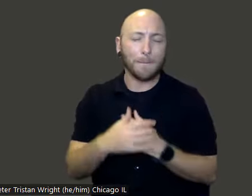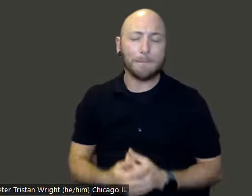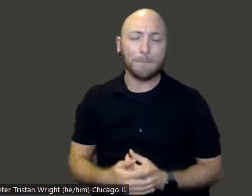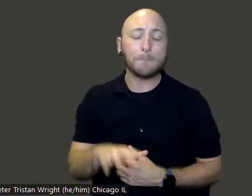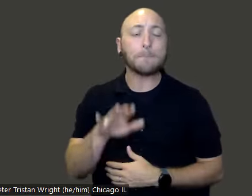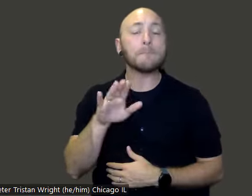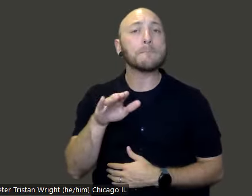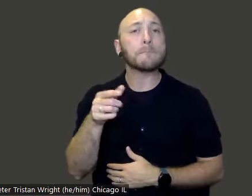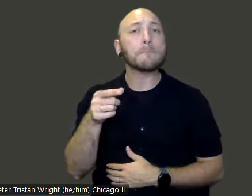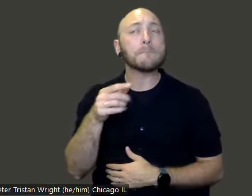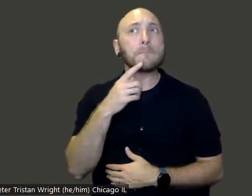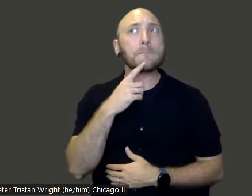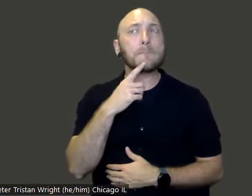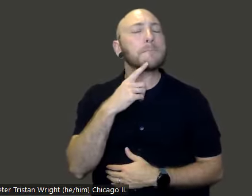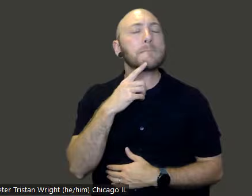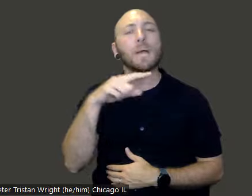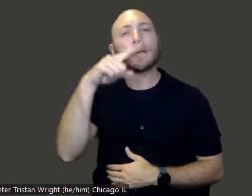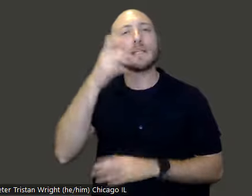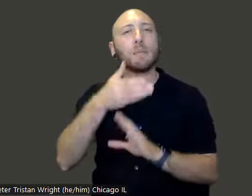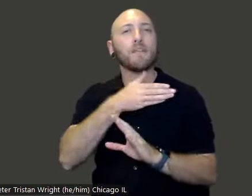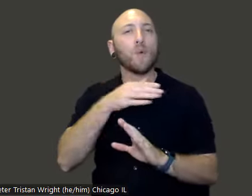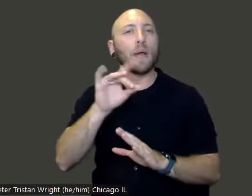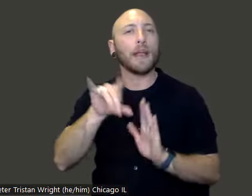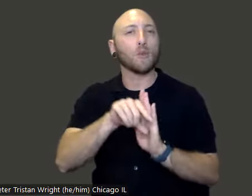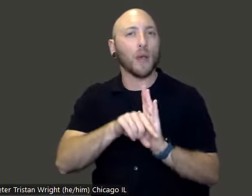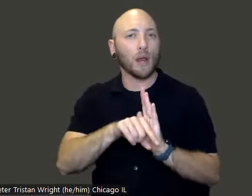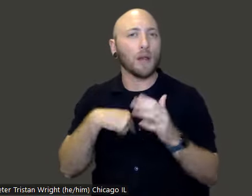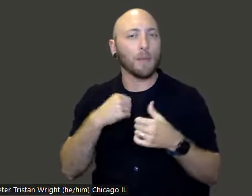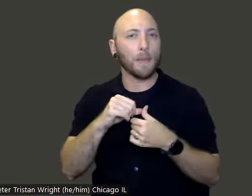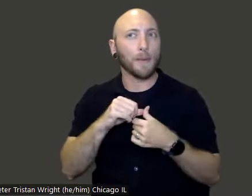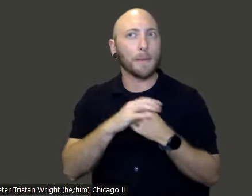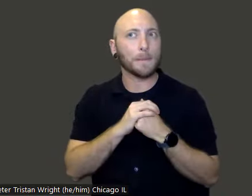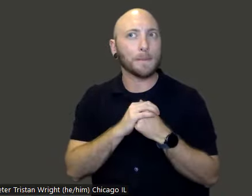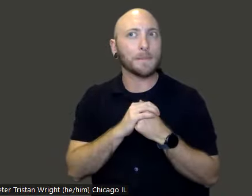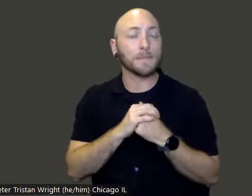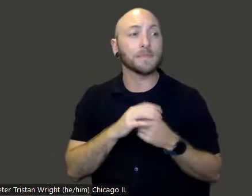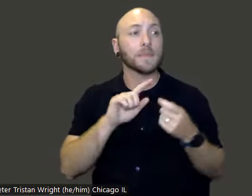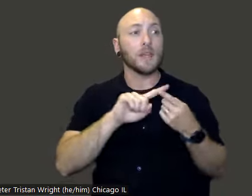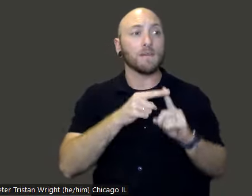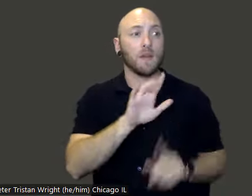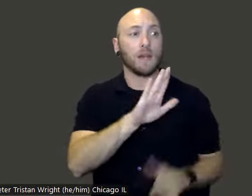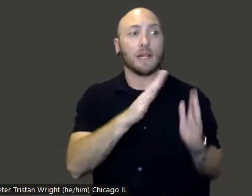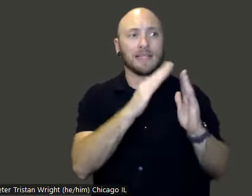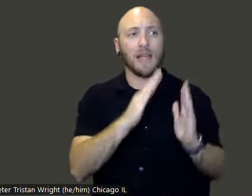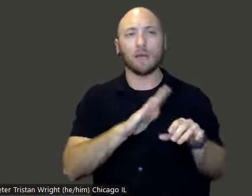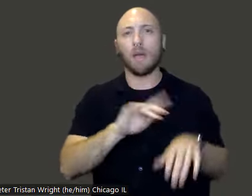it was the summer before eighth grade. I remember I was at my friend's lake house. Um,